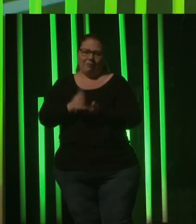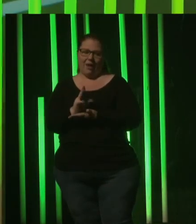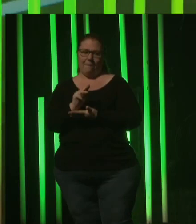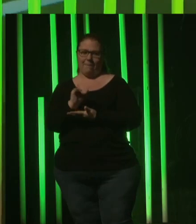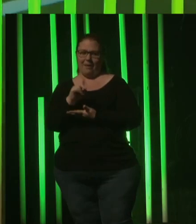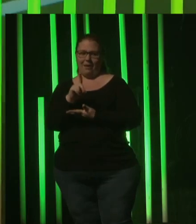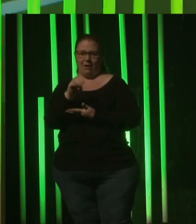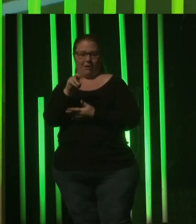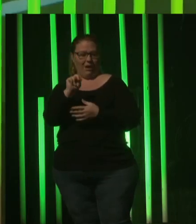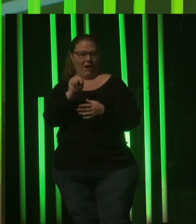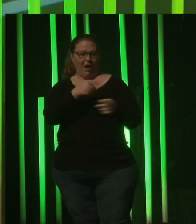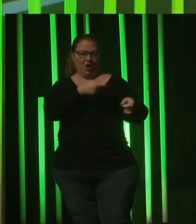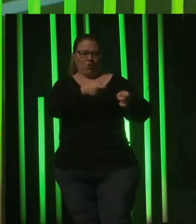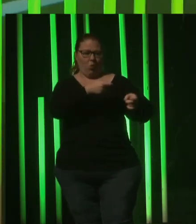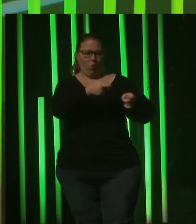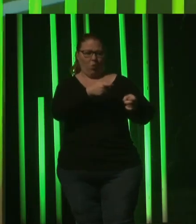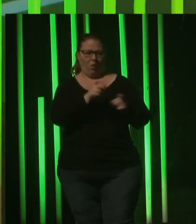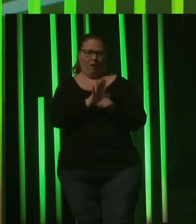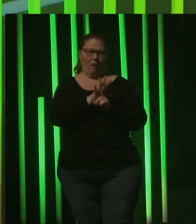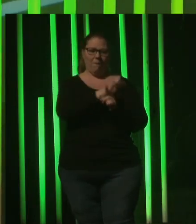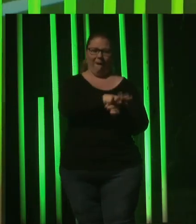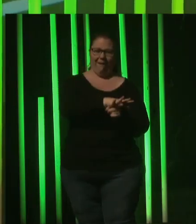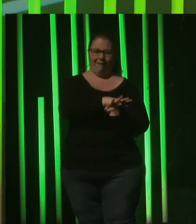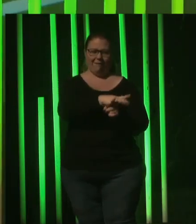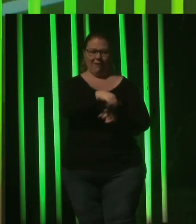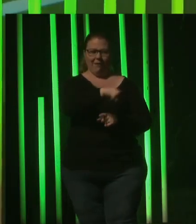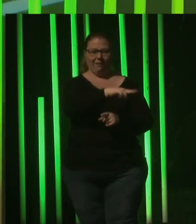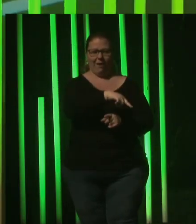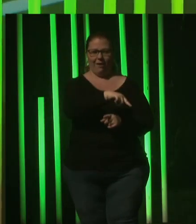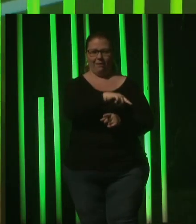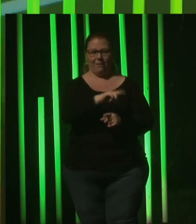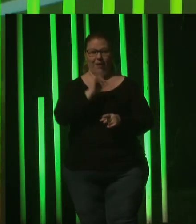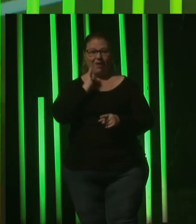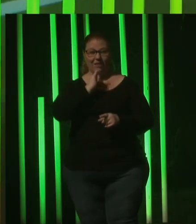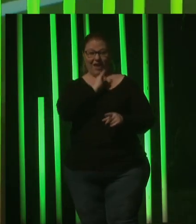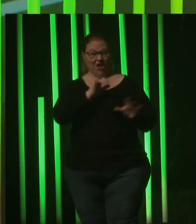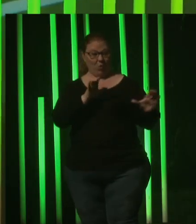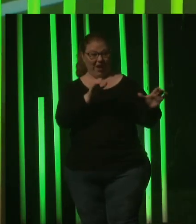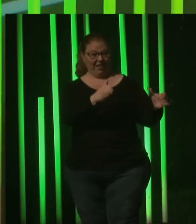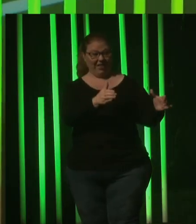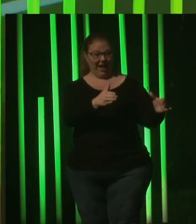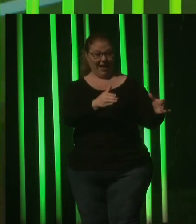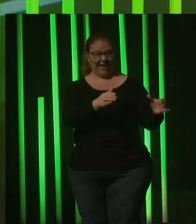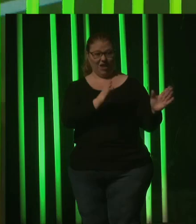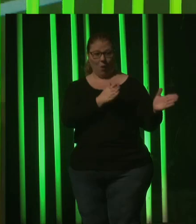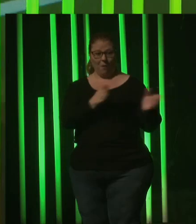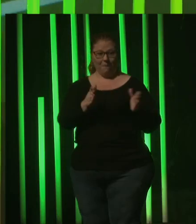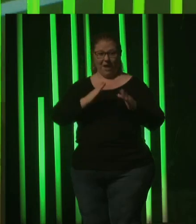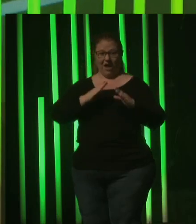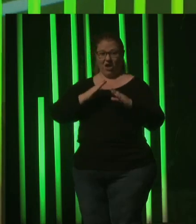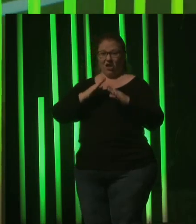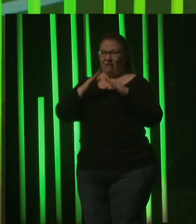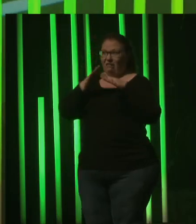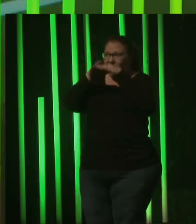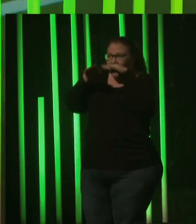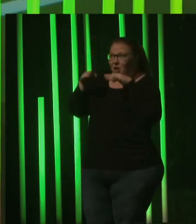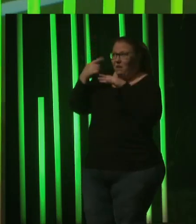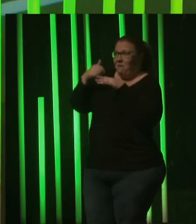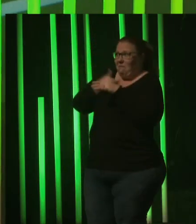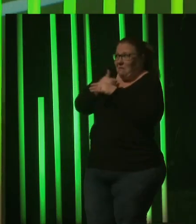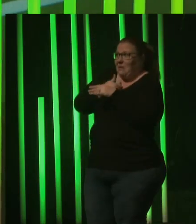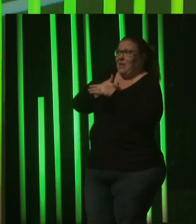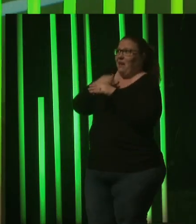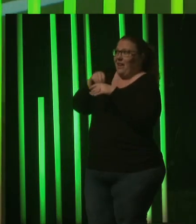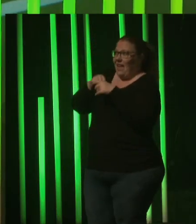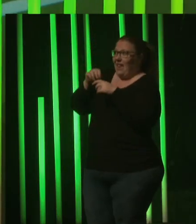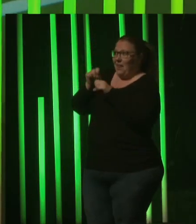power of Midian was so oppressive, the Israelites prepared shelters for themselves in mountain clefts,